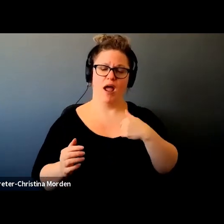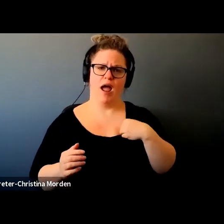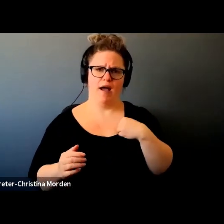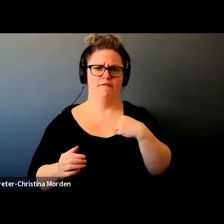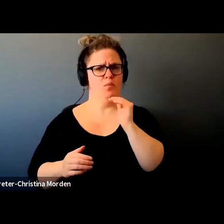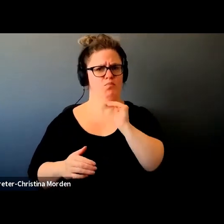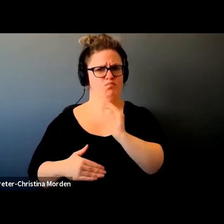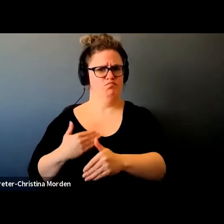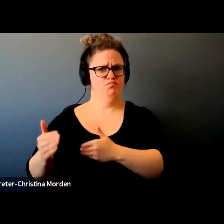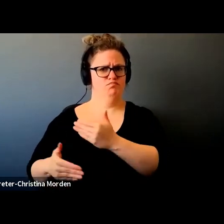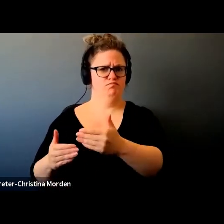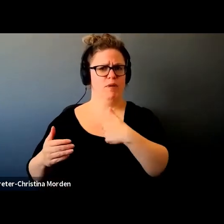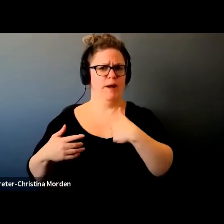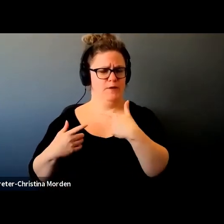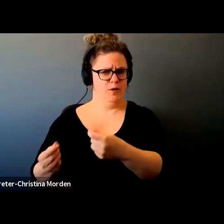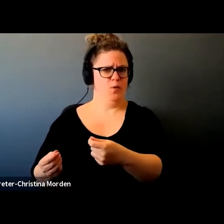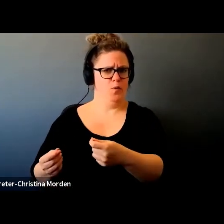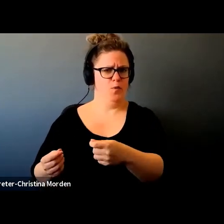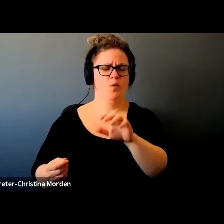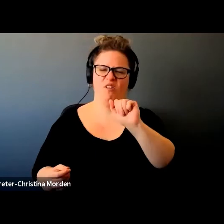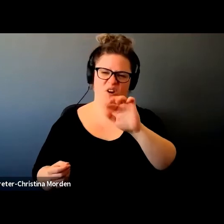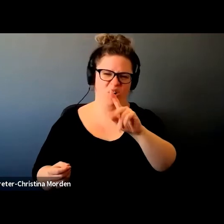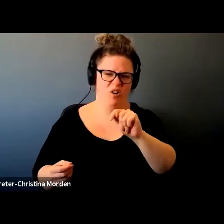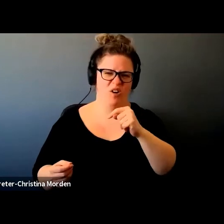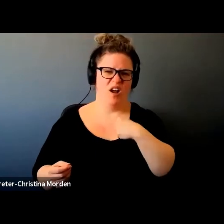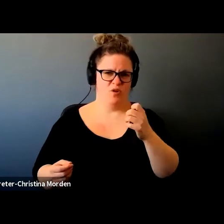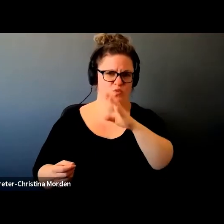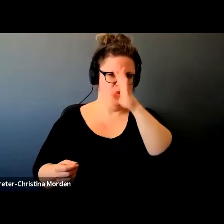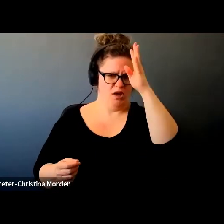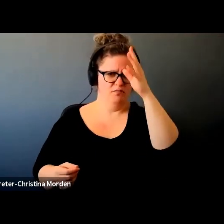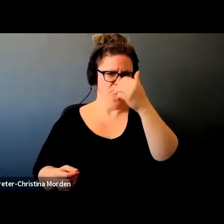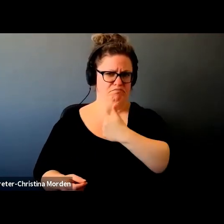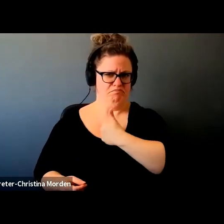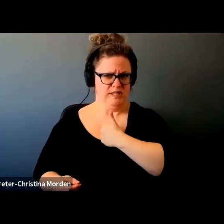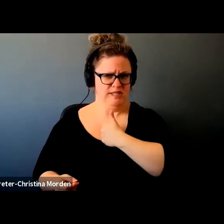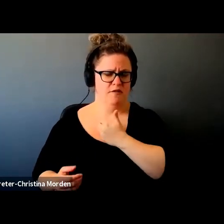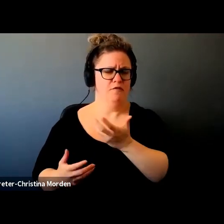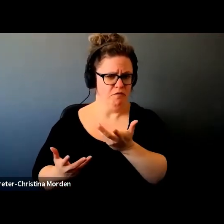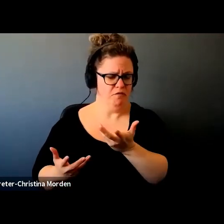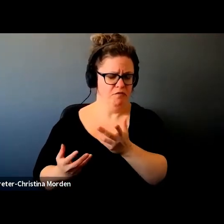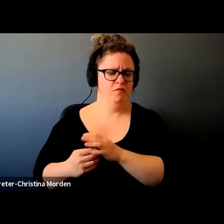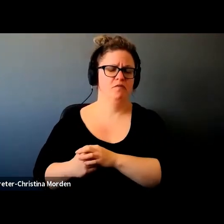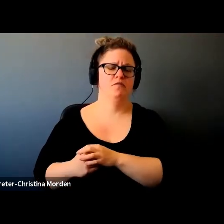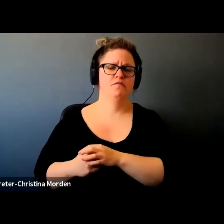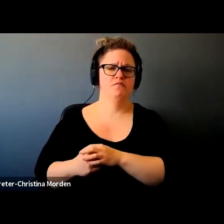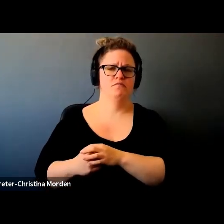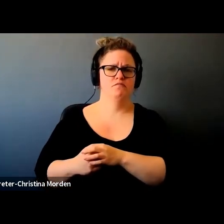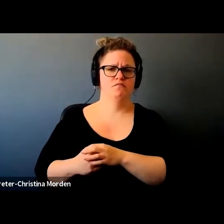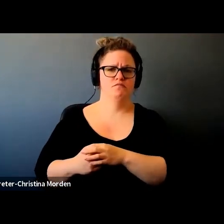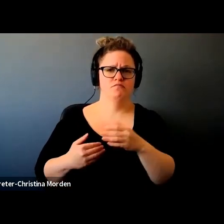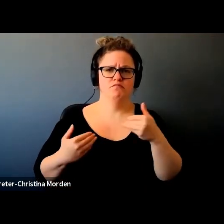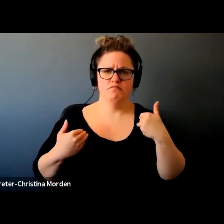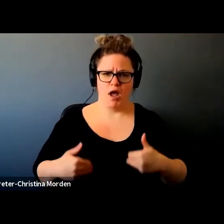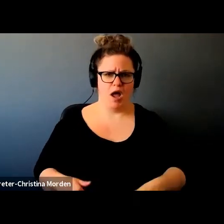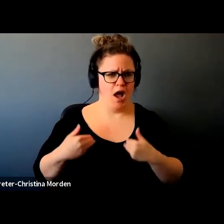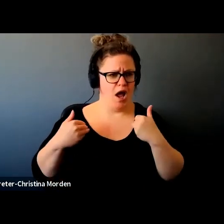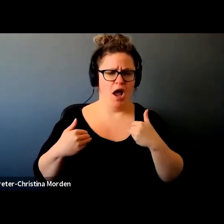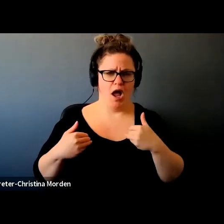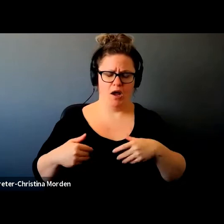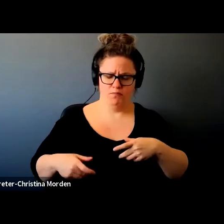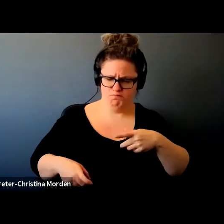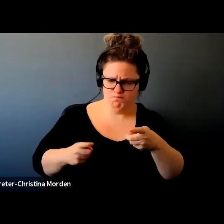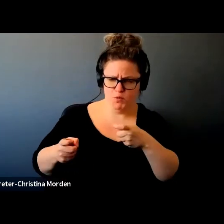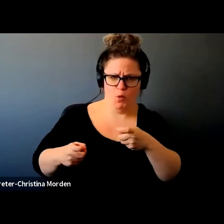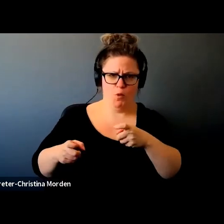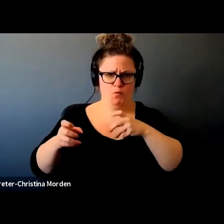which is artwork that I create in and of myself. And I am the creative generator and the creative center of these